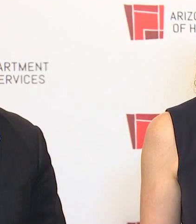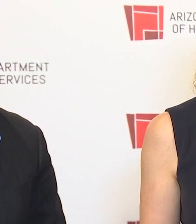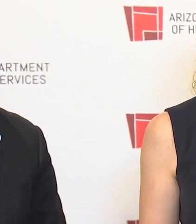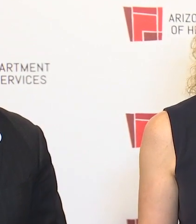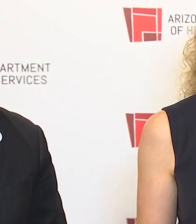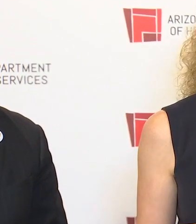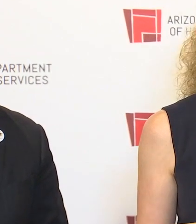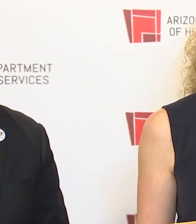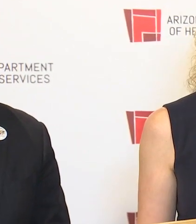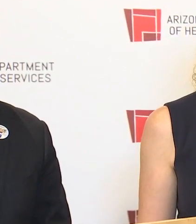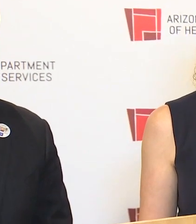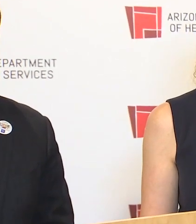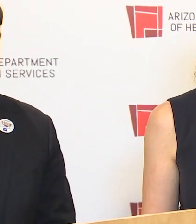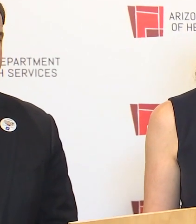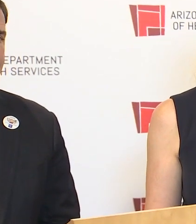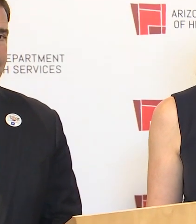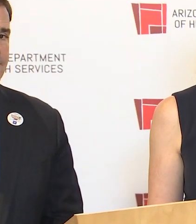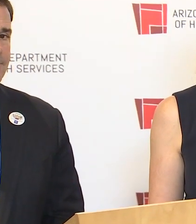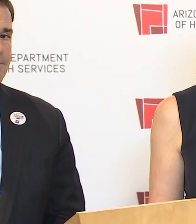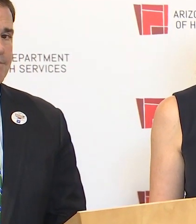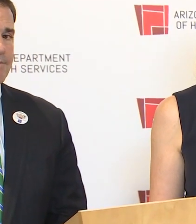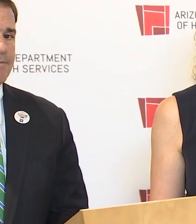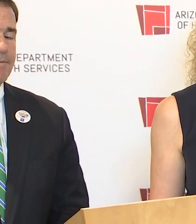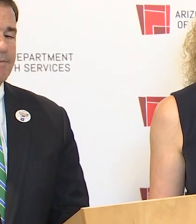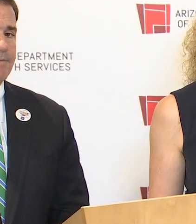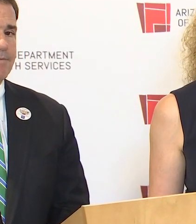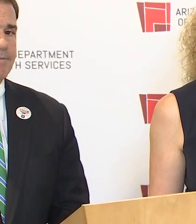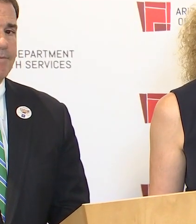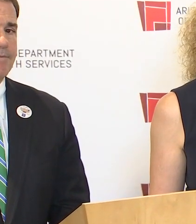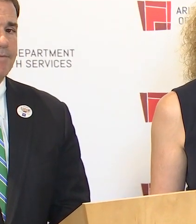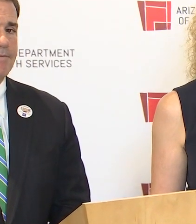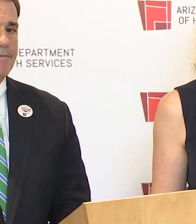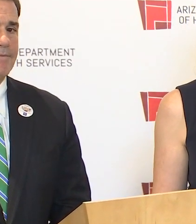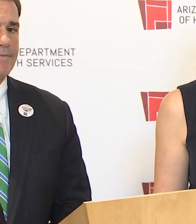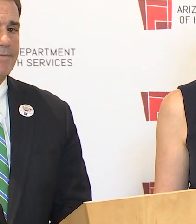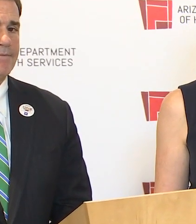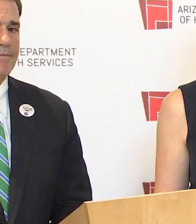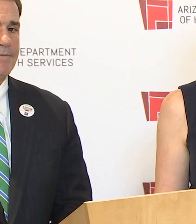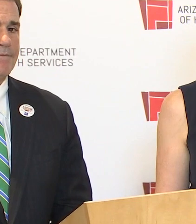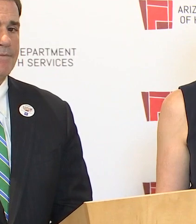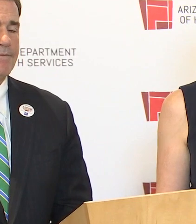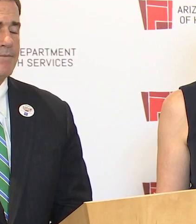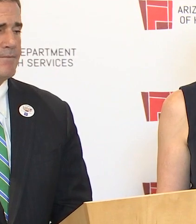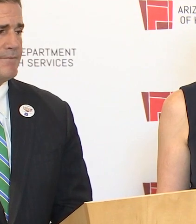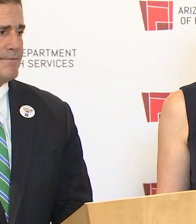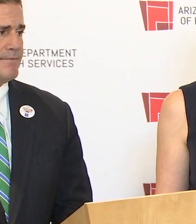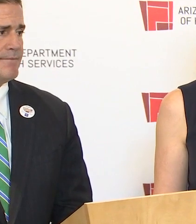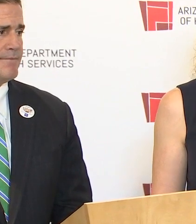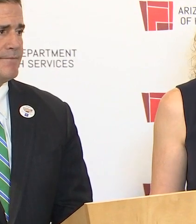healthcare provider and identify who else can care for you if your caregiver becomes ill.